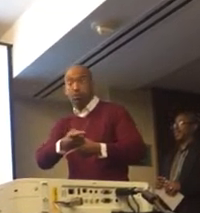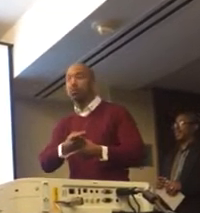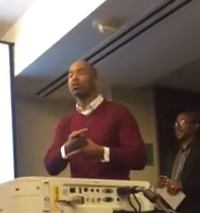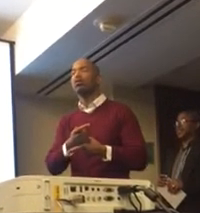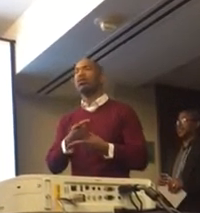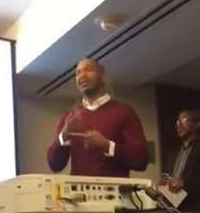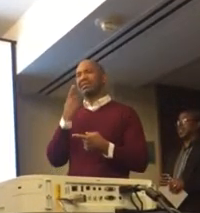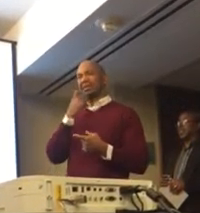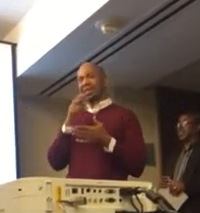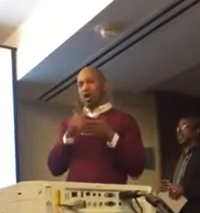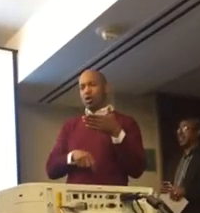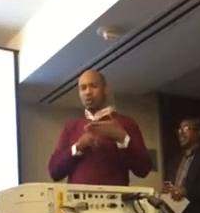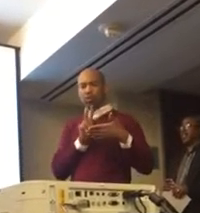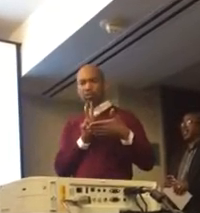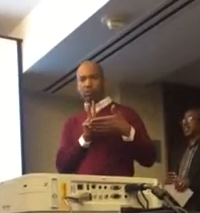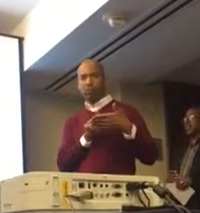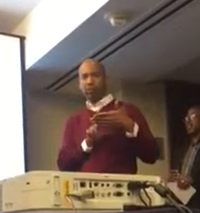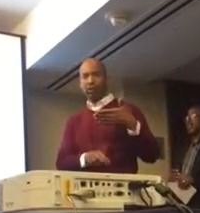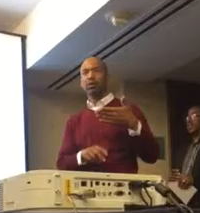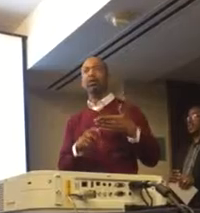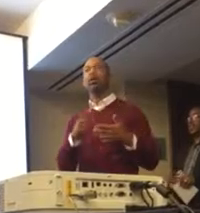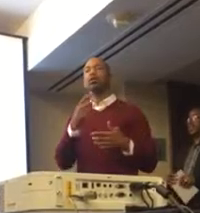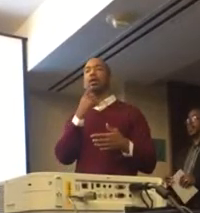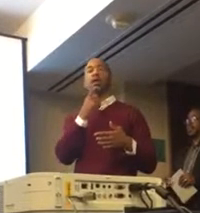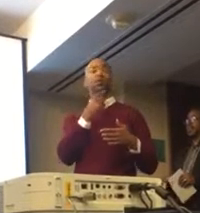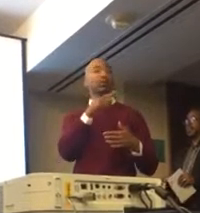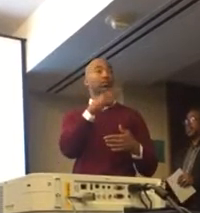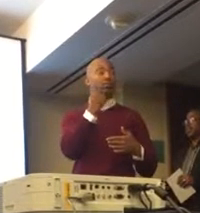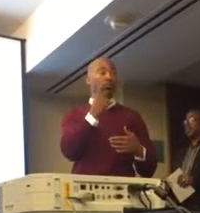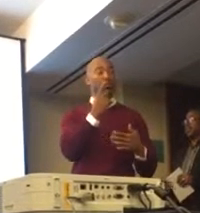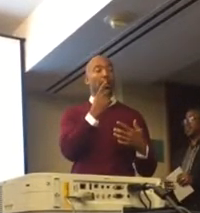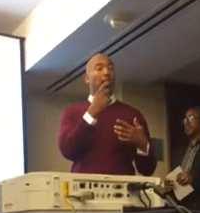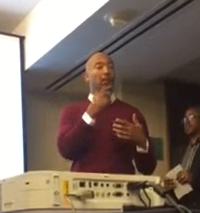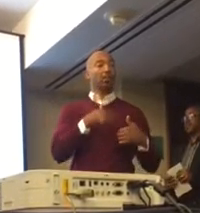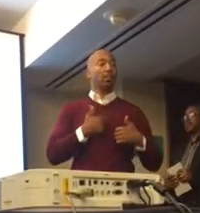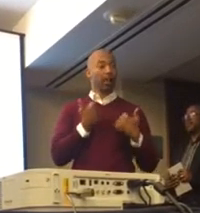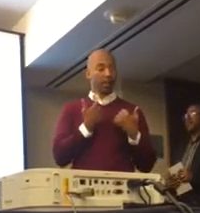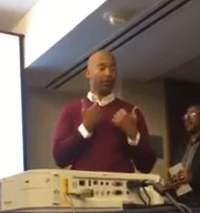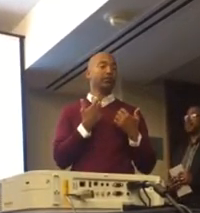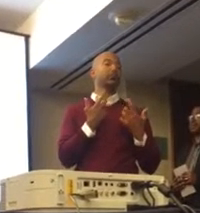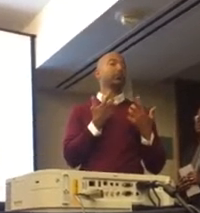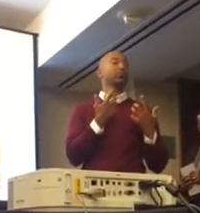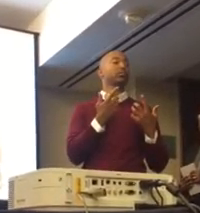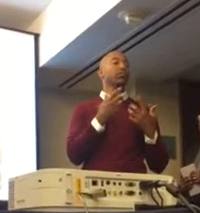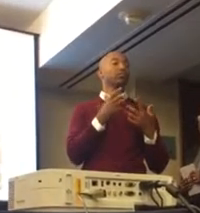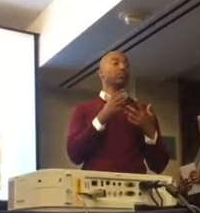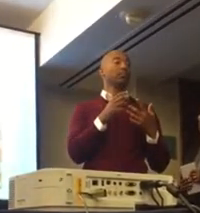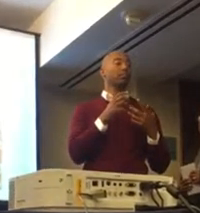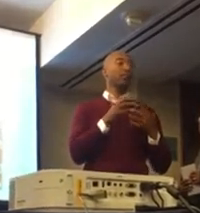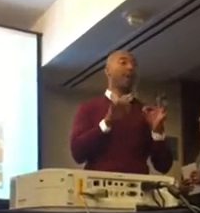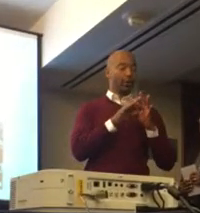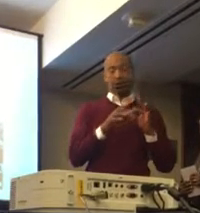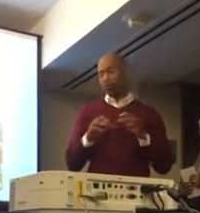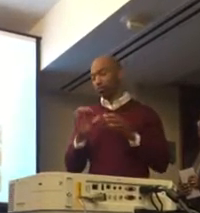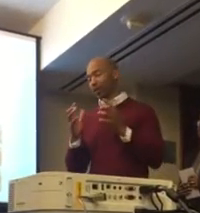recently, and it was just a comparison of the civil rights movement from the 1960s. It's huge. It wasn't started